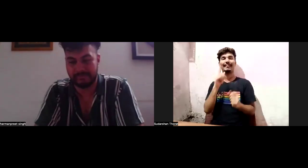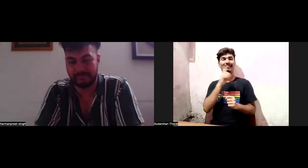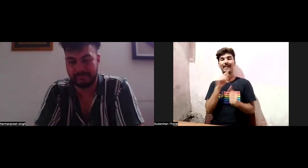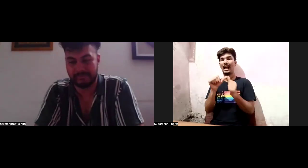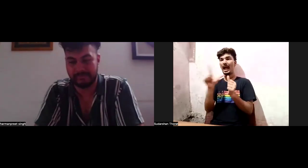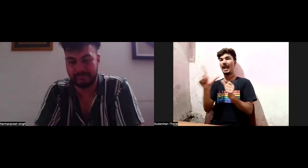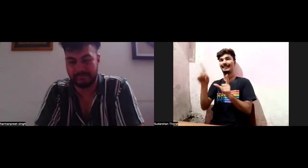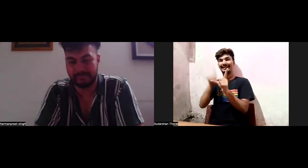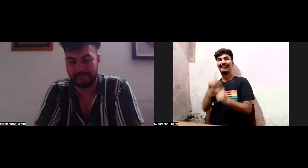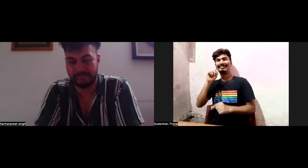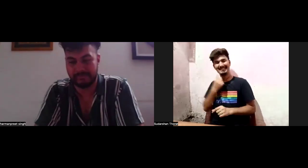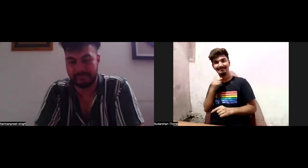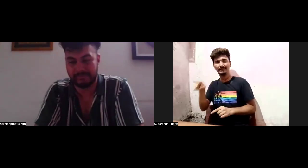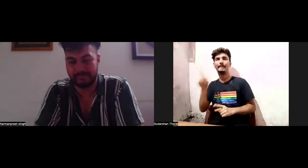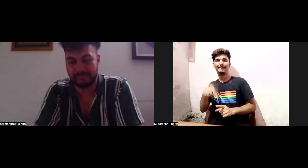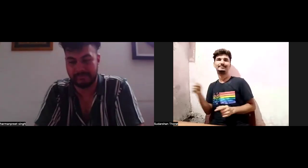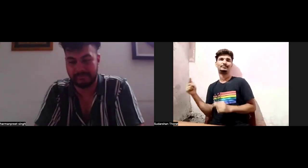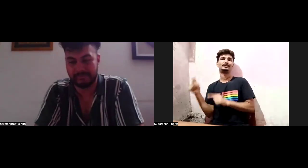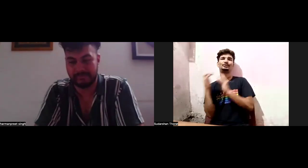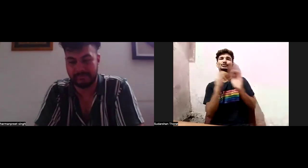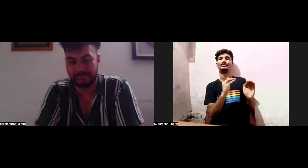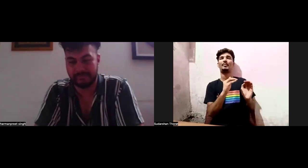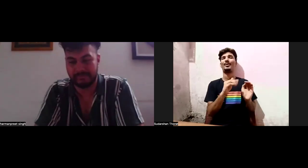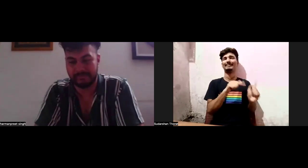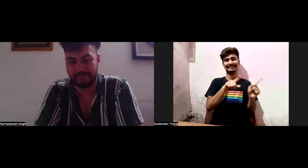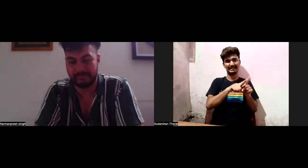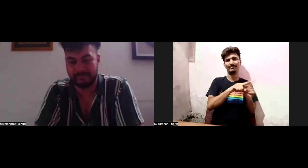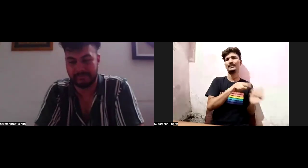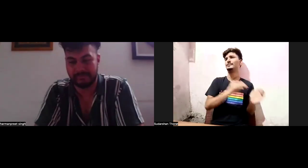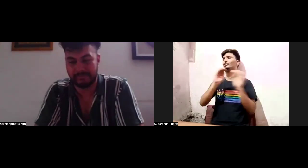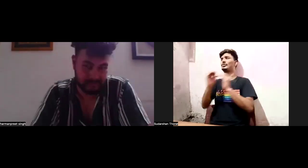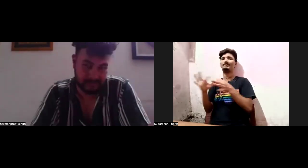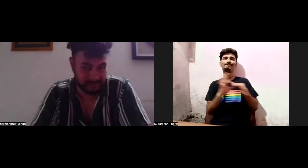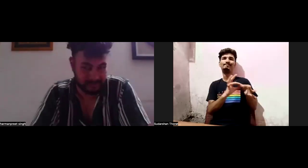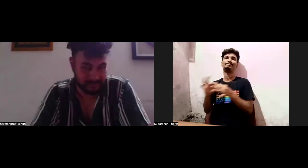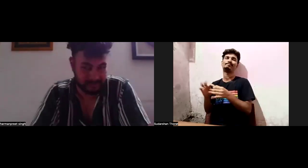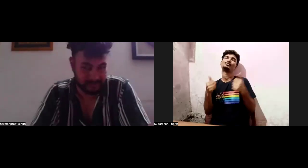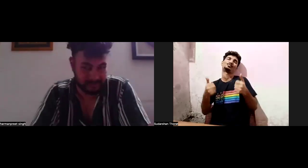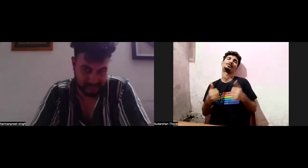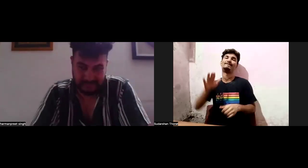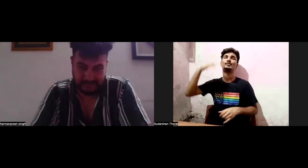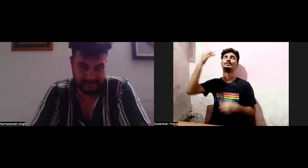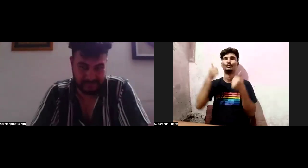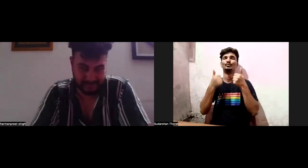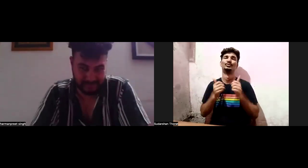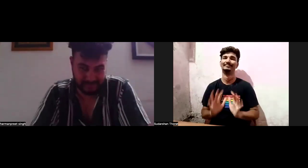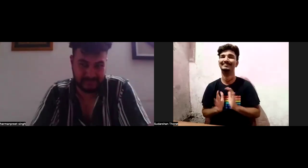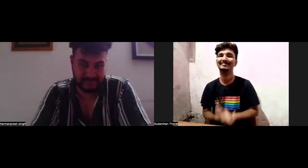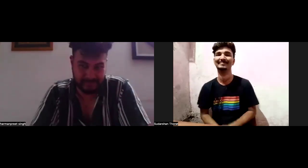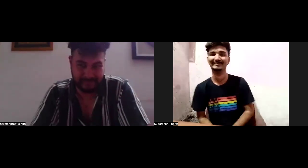time. It will be chronic unless deaf allies support us with their